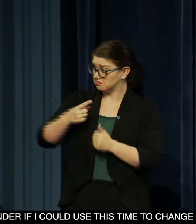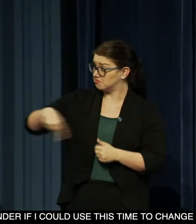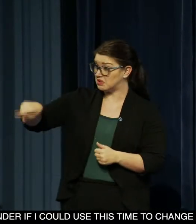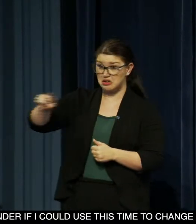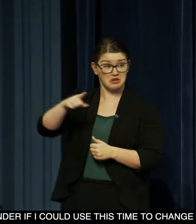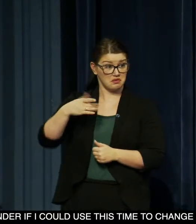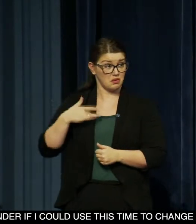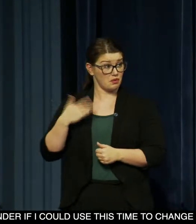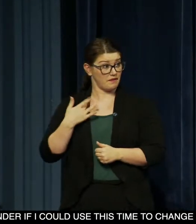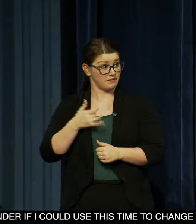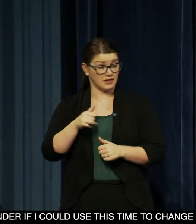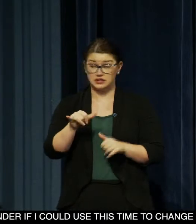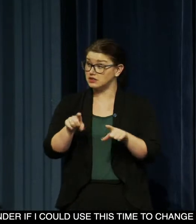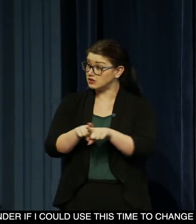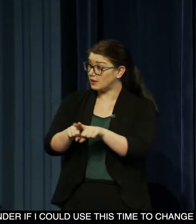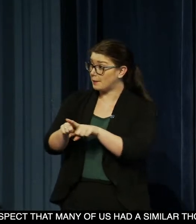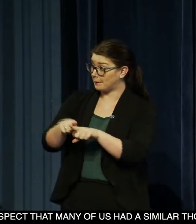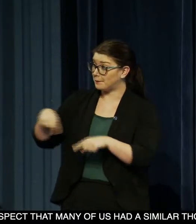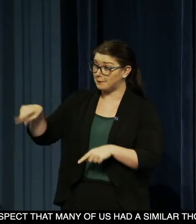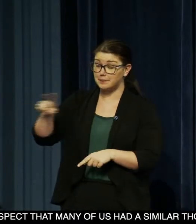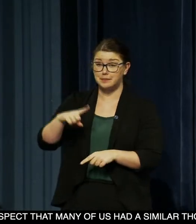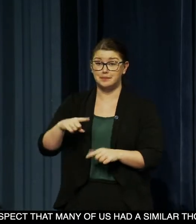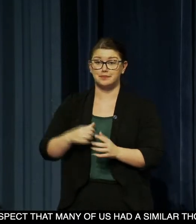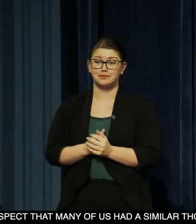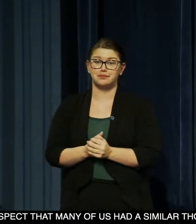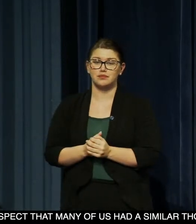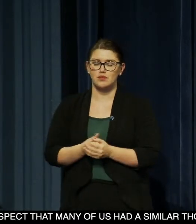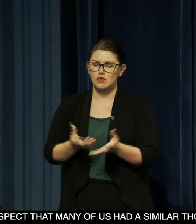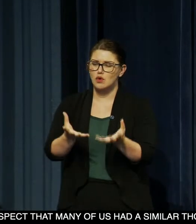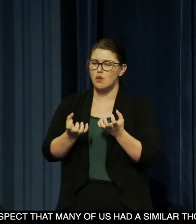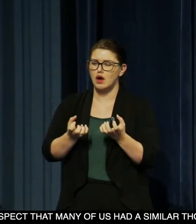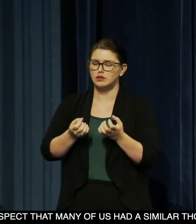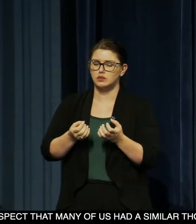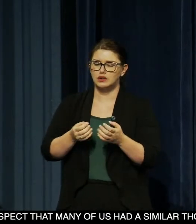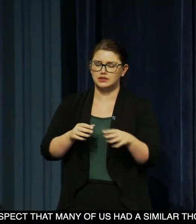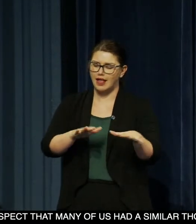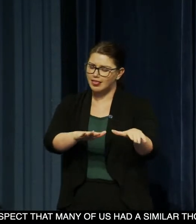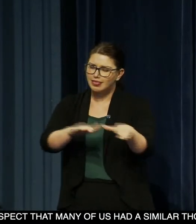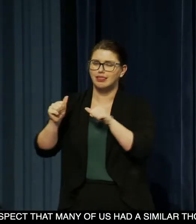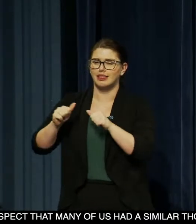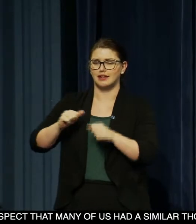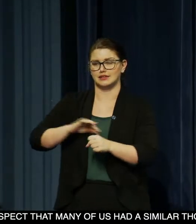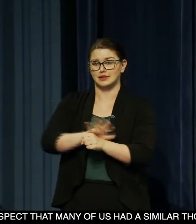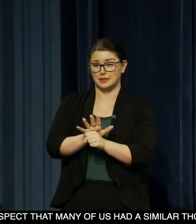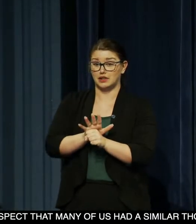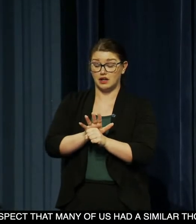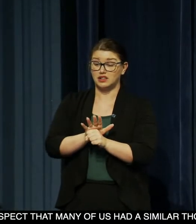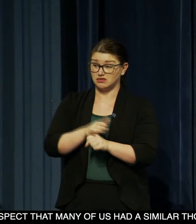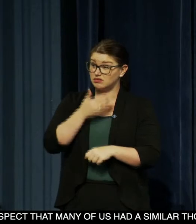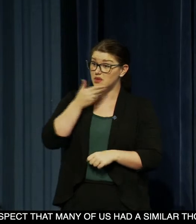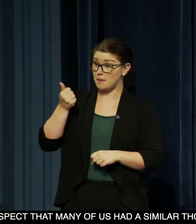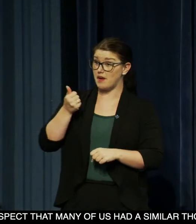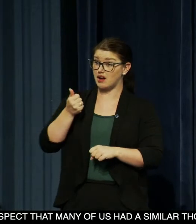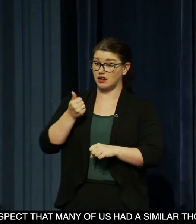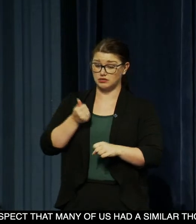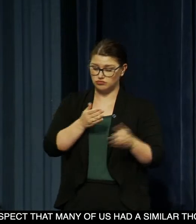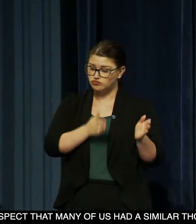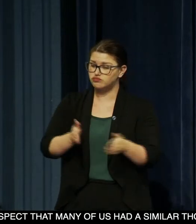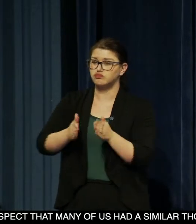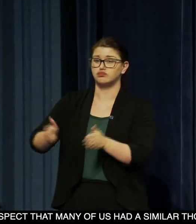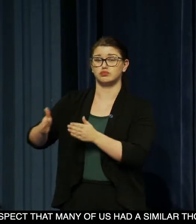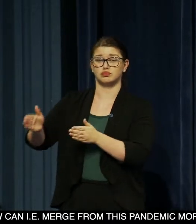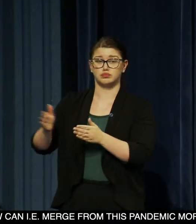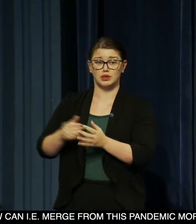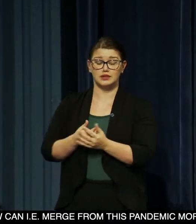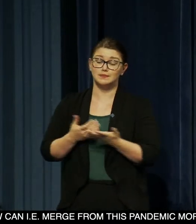I emerge from this pandemic more prepared than I entered it? Obviously, we all included learning in those